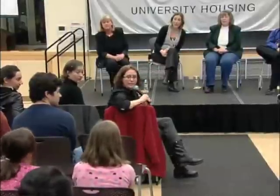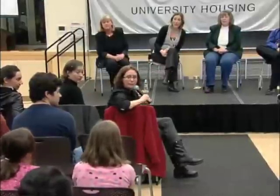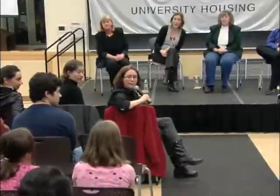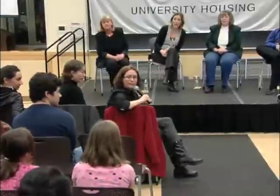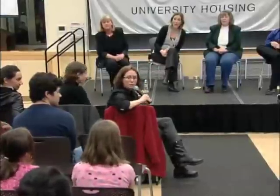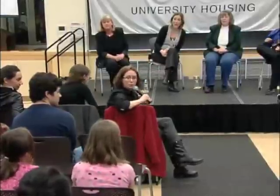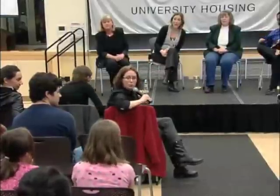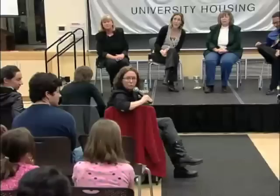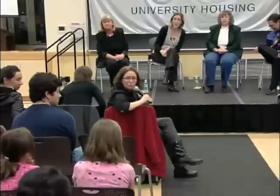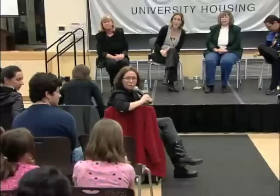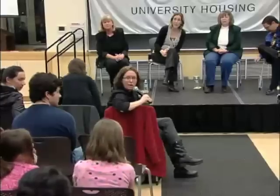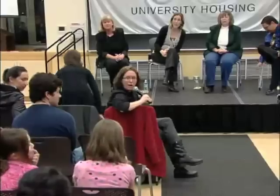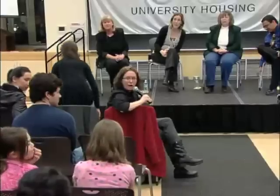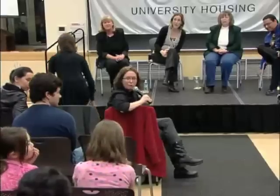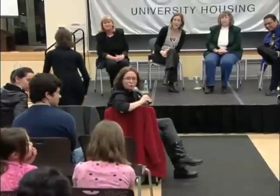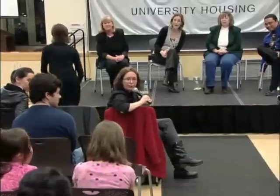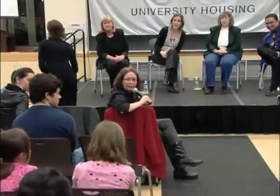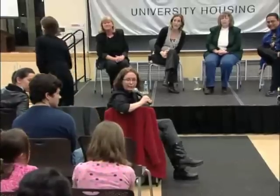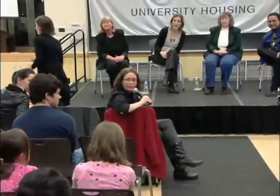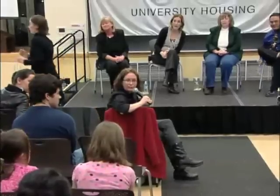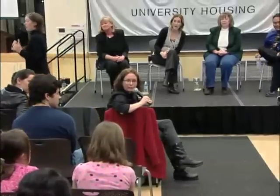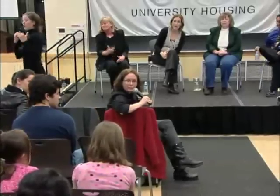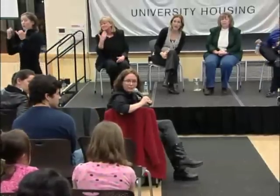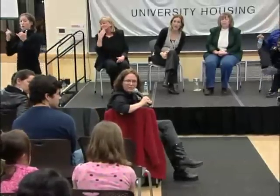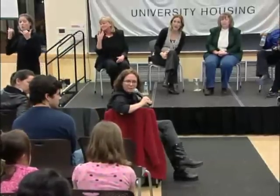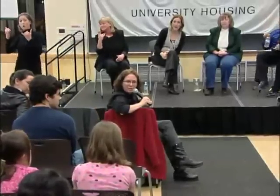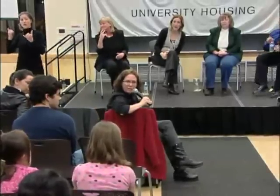Now, at my school, I was writing.